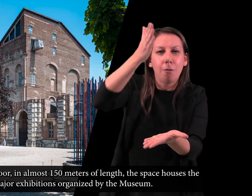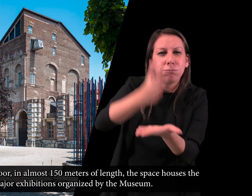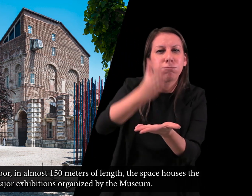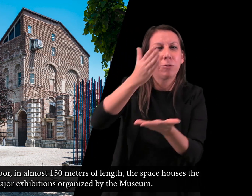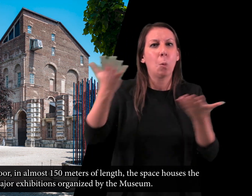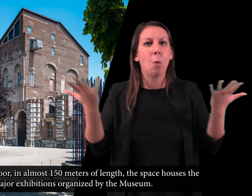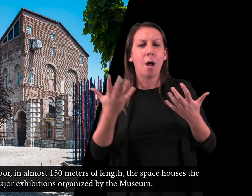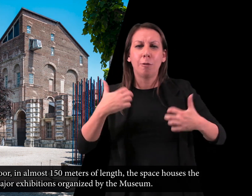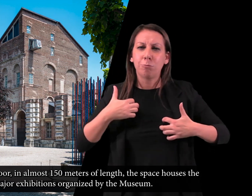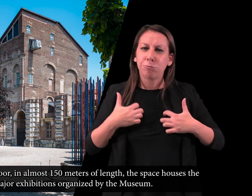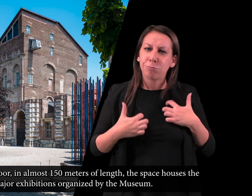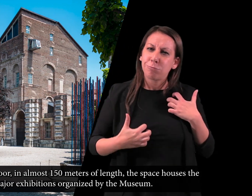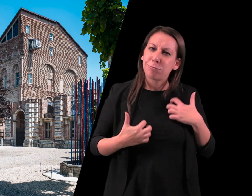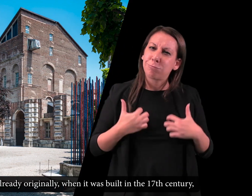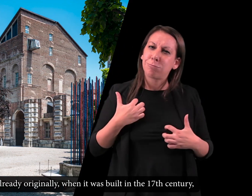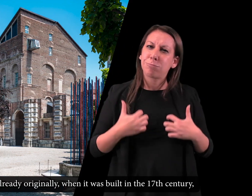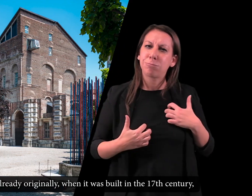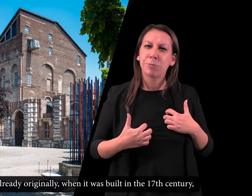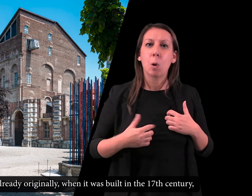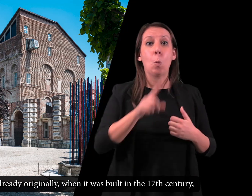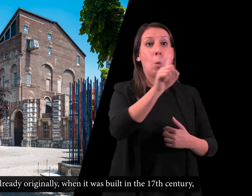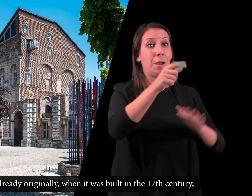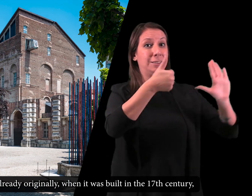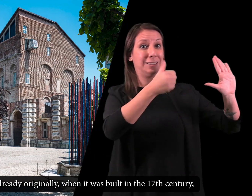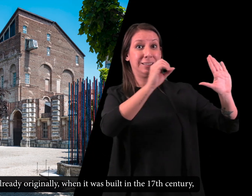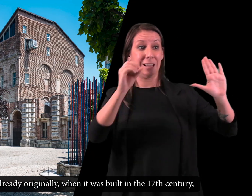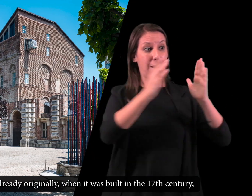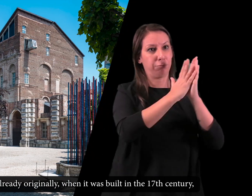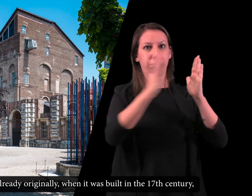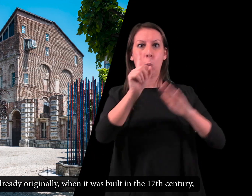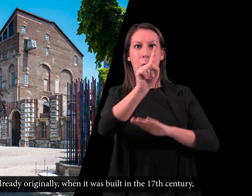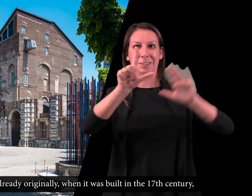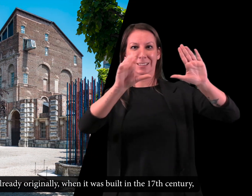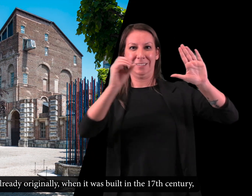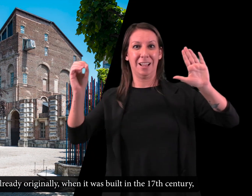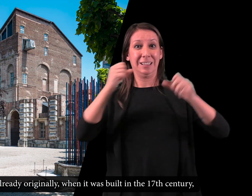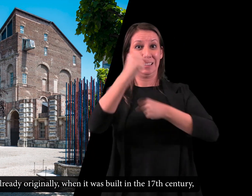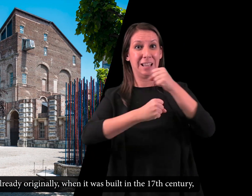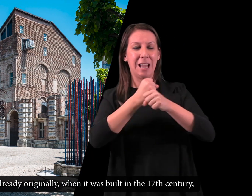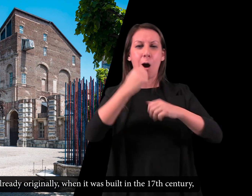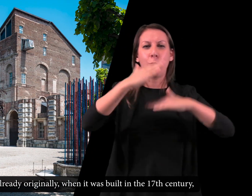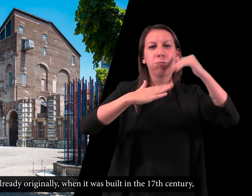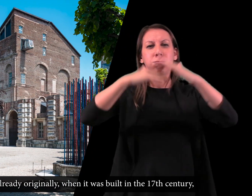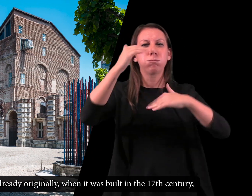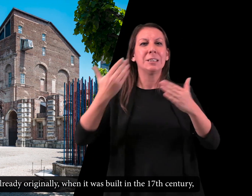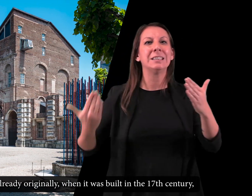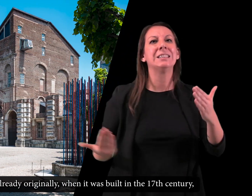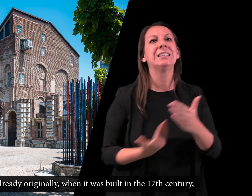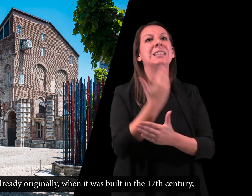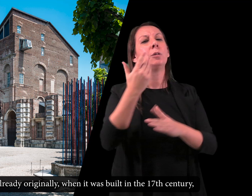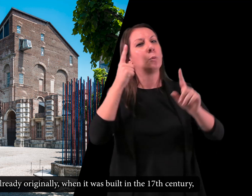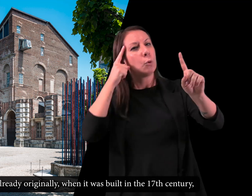A curiosity. Already originally, when it was built in the 17th century,